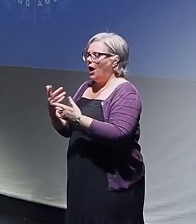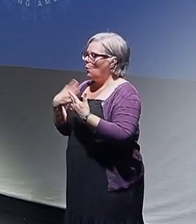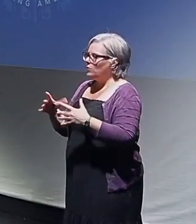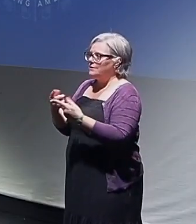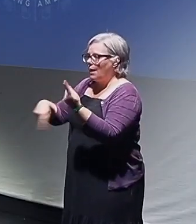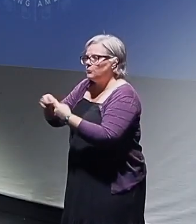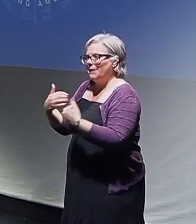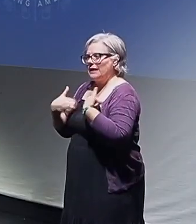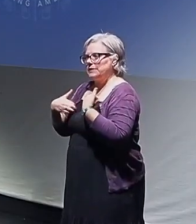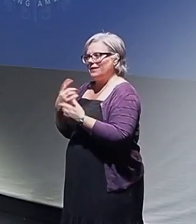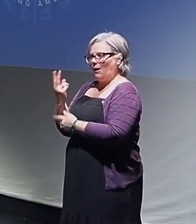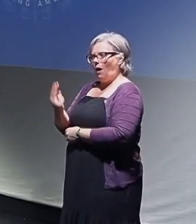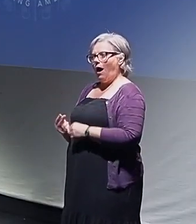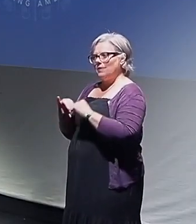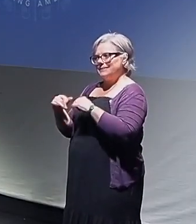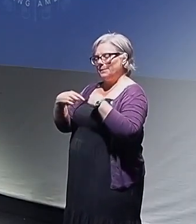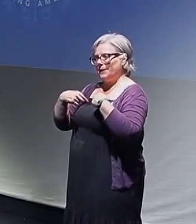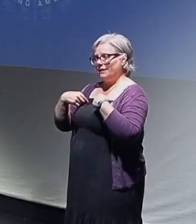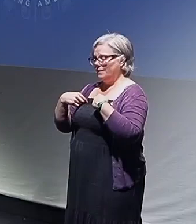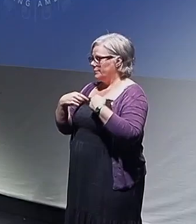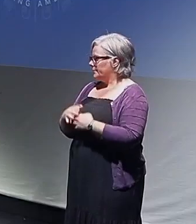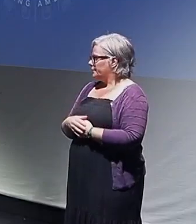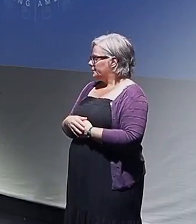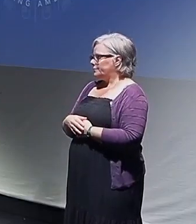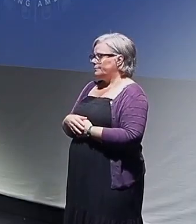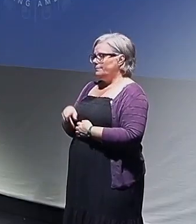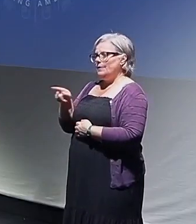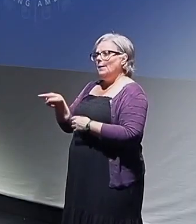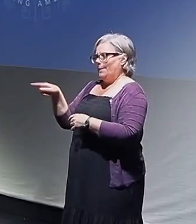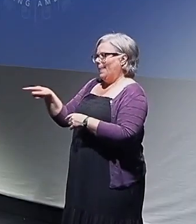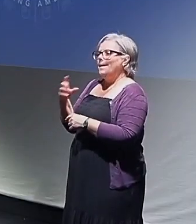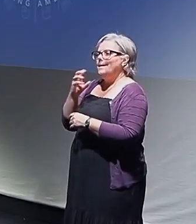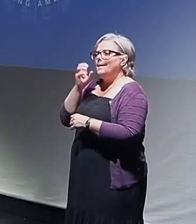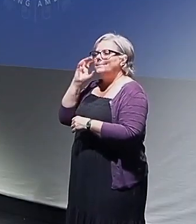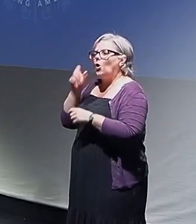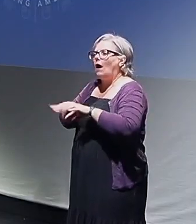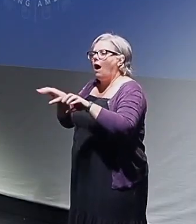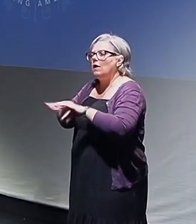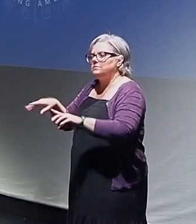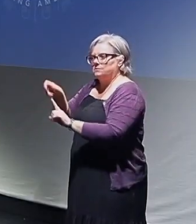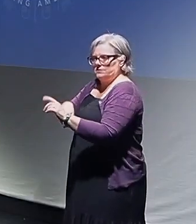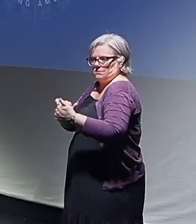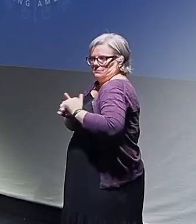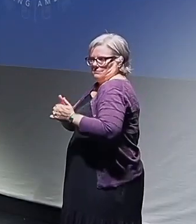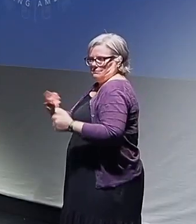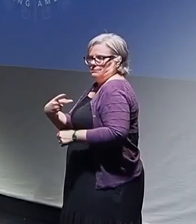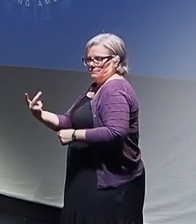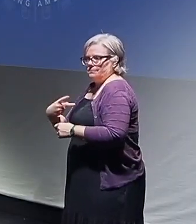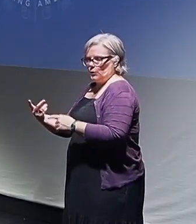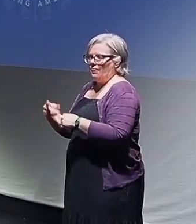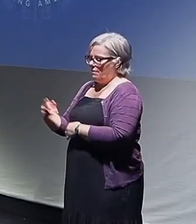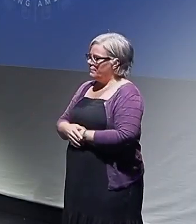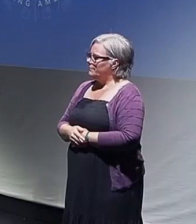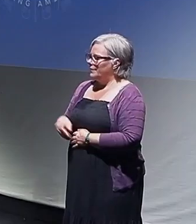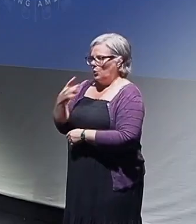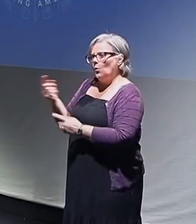me. And my Talk Art co-star now, who arrived late, Rob in the front row, we'll be signing books afterwards out there, and you can tell